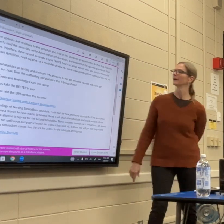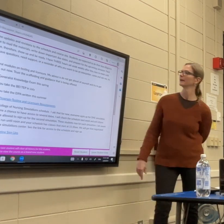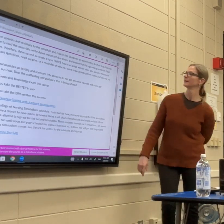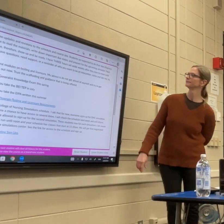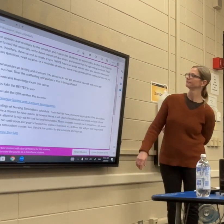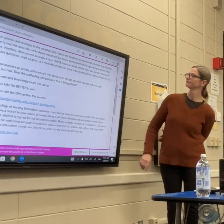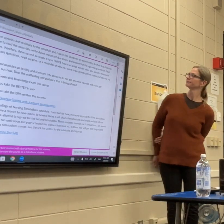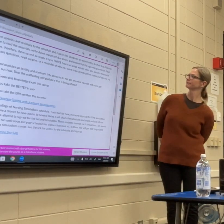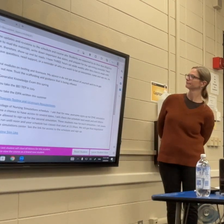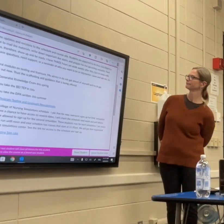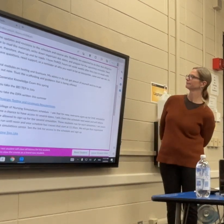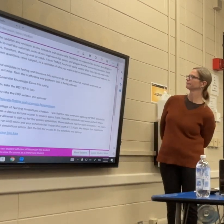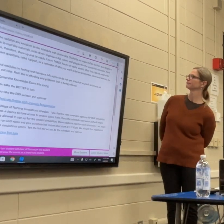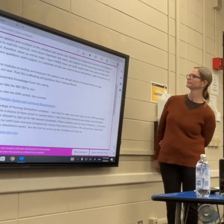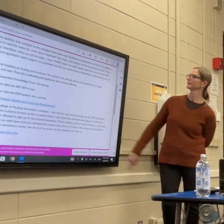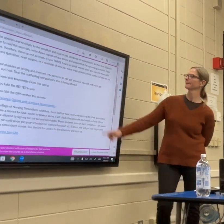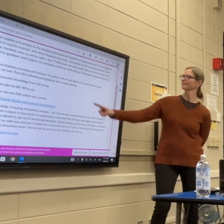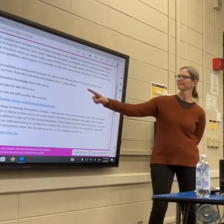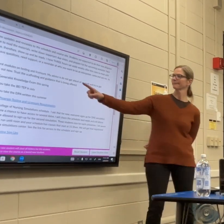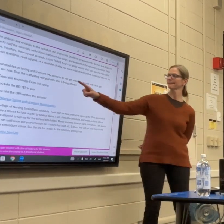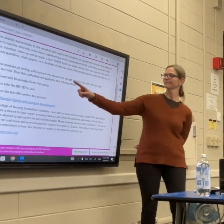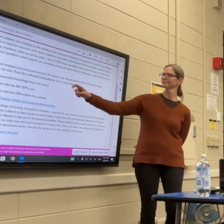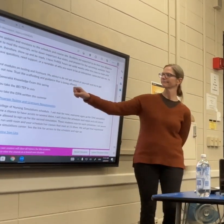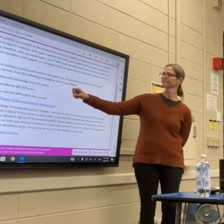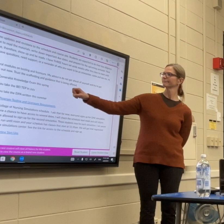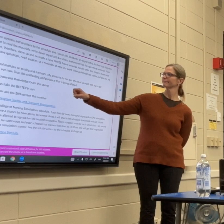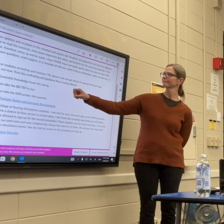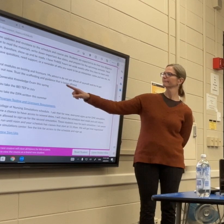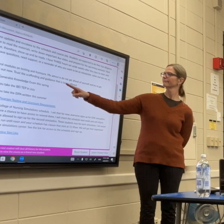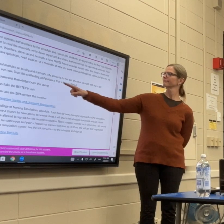This was an announcement that I posted last week.